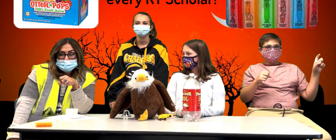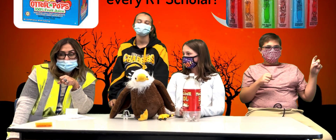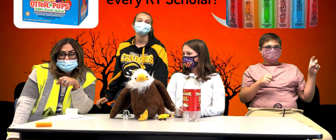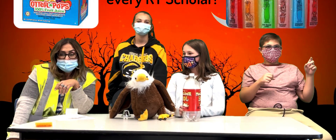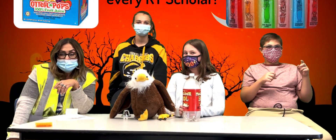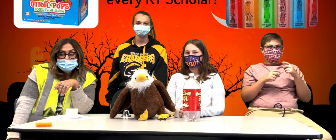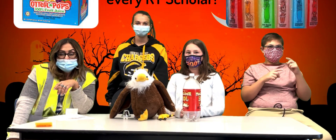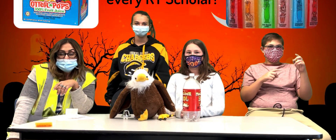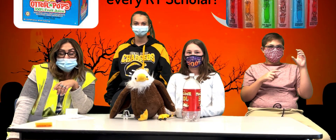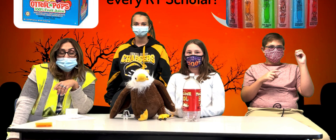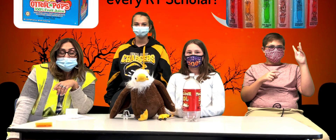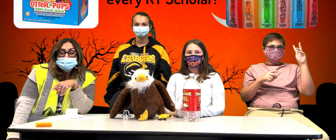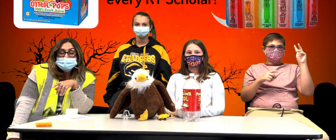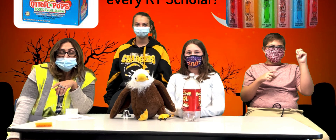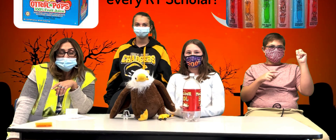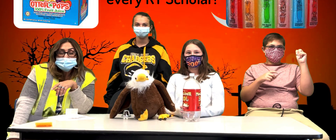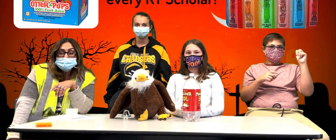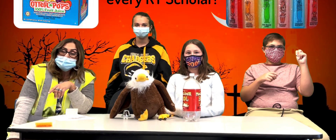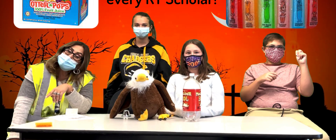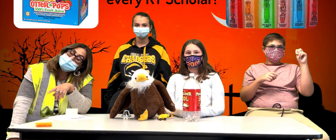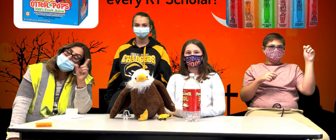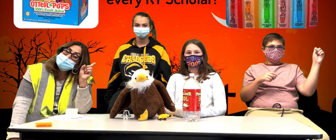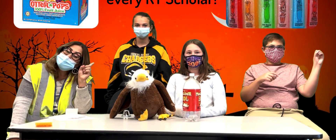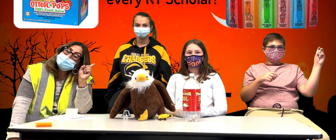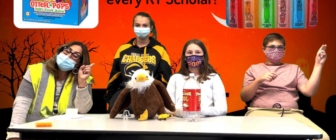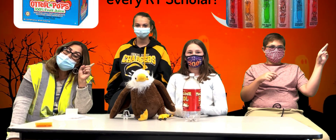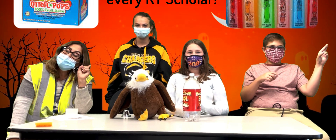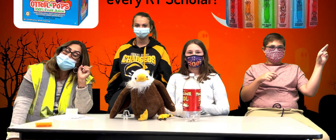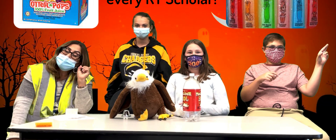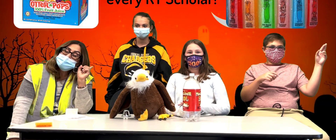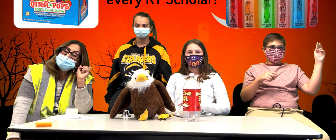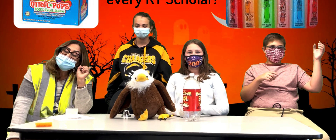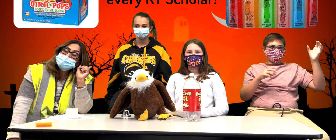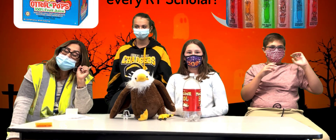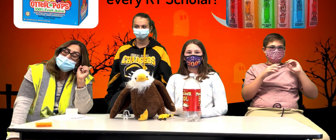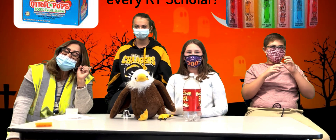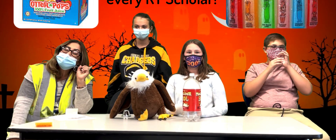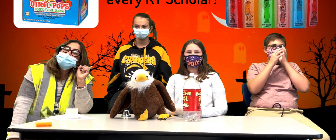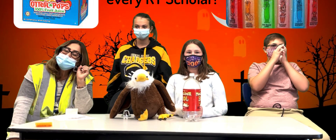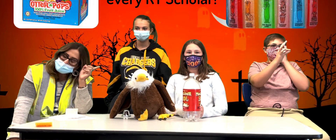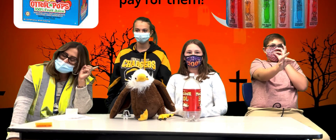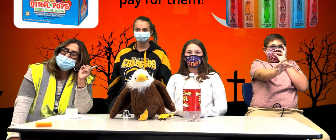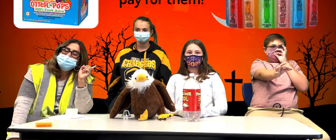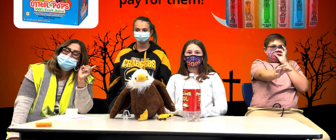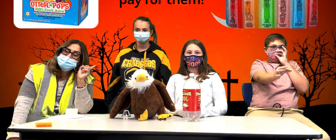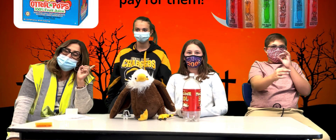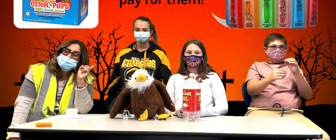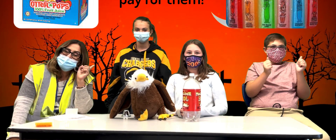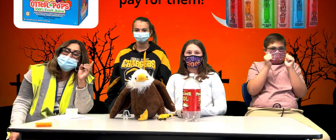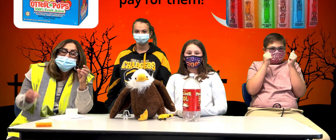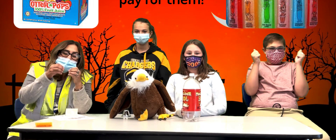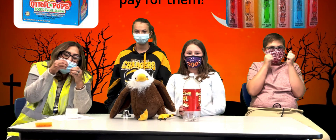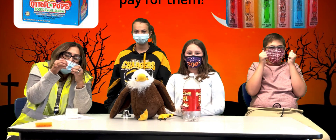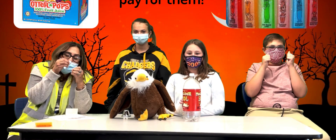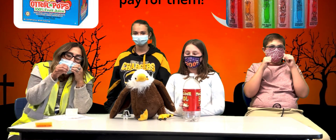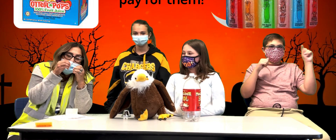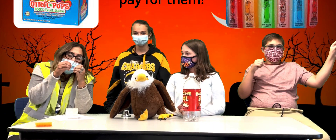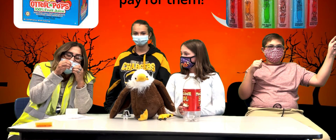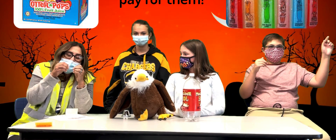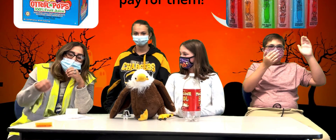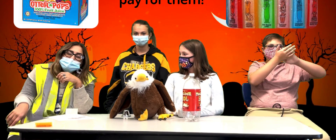Pop that will be purchased from our rivaling school. That means